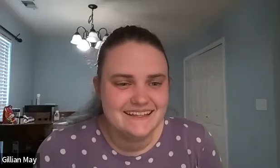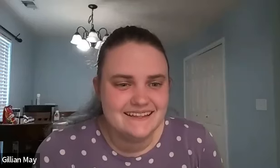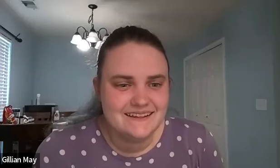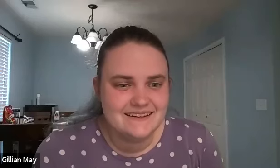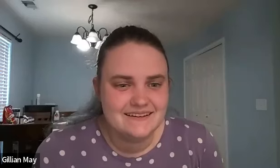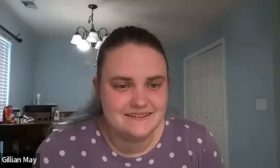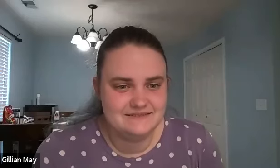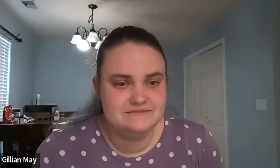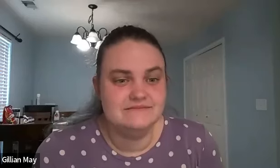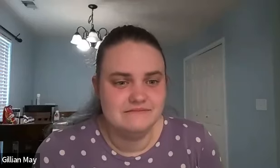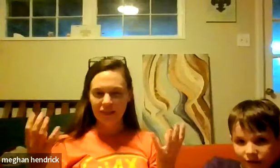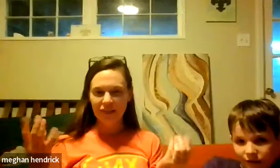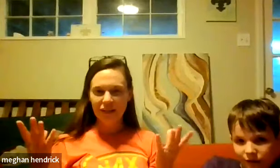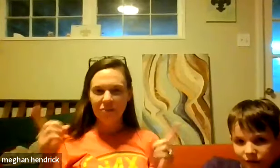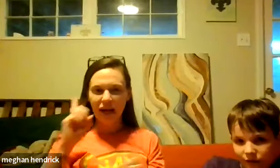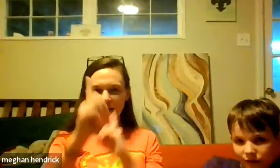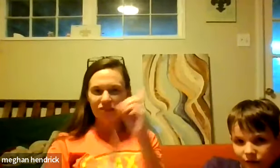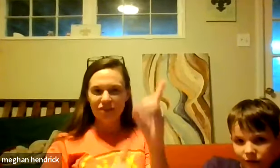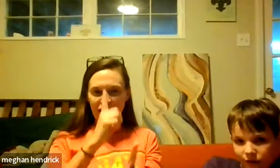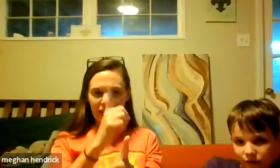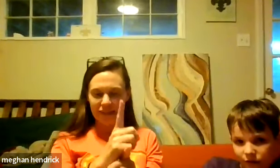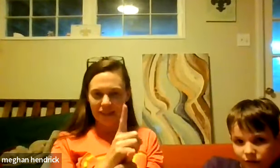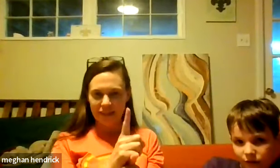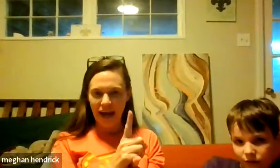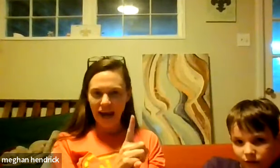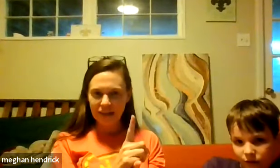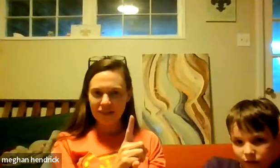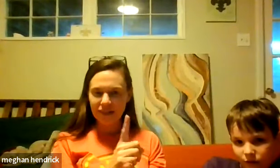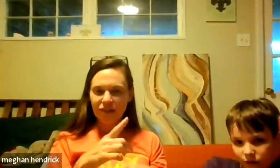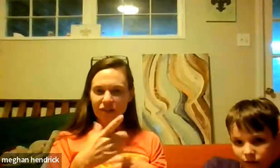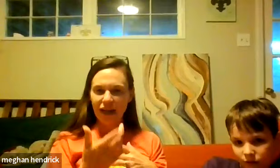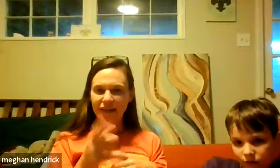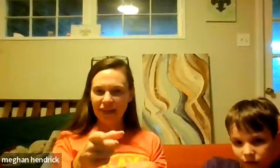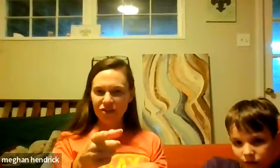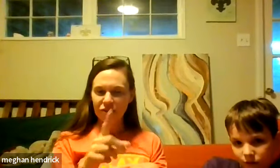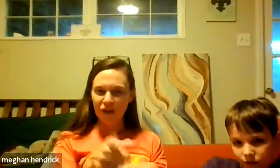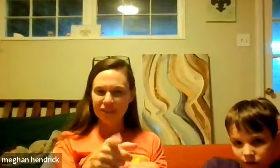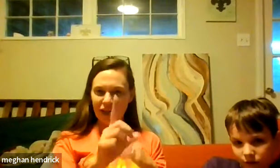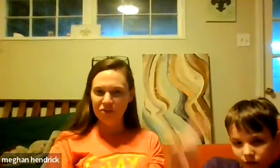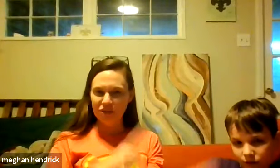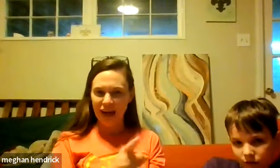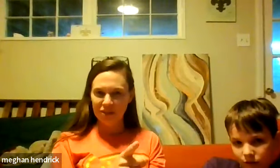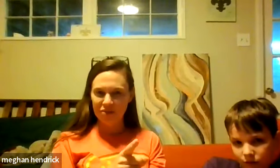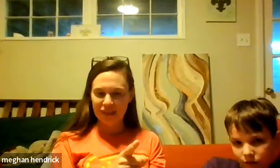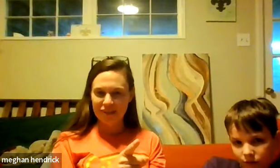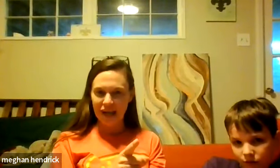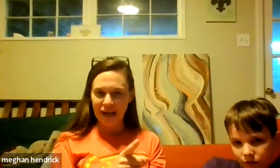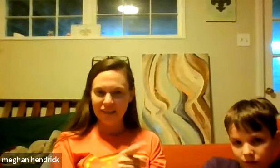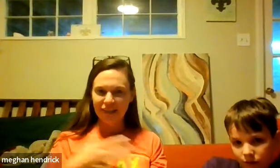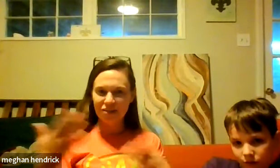when you say sign, you do this a lot, but I learned sign as like that. And then I saw you one time you did that when you said sign. So